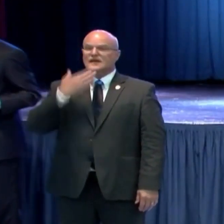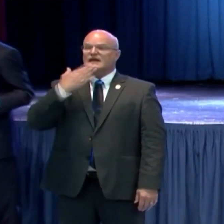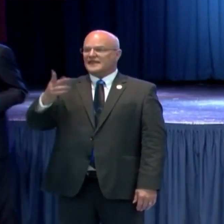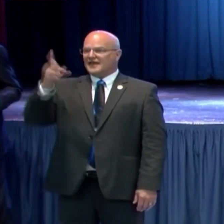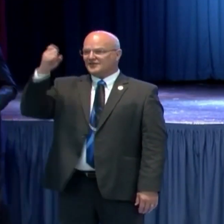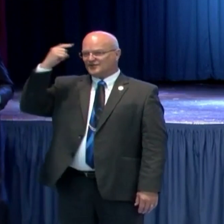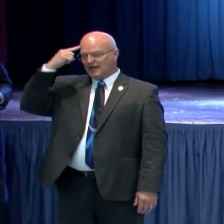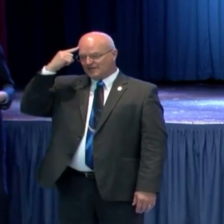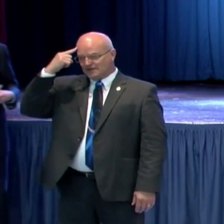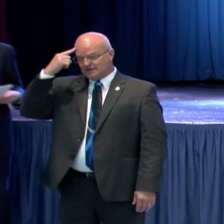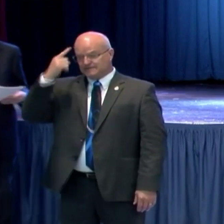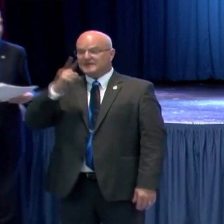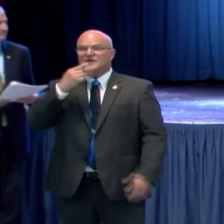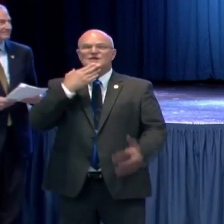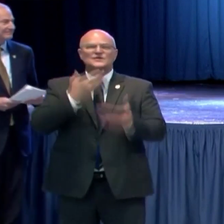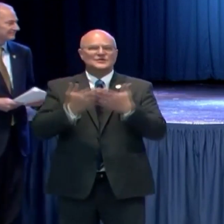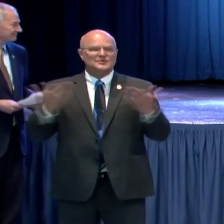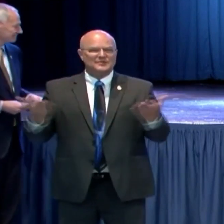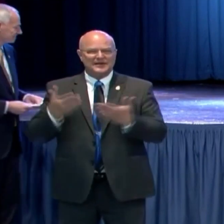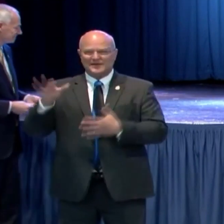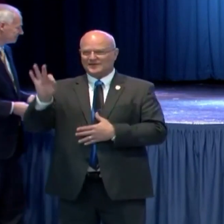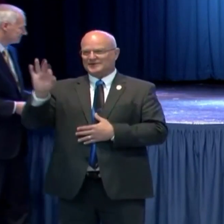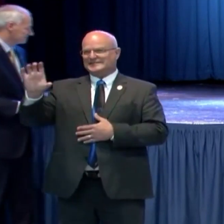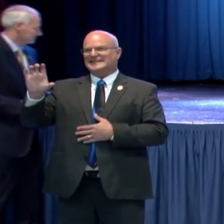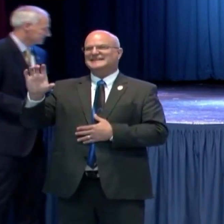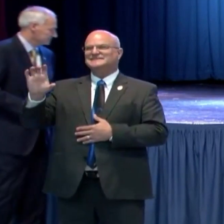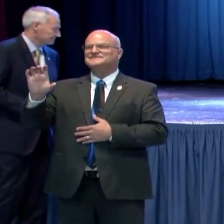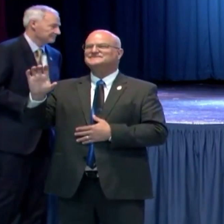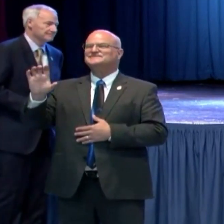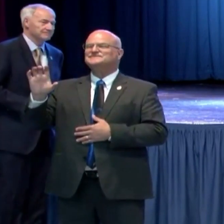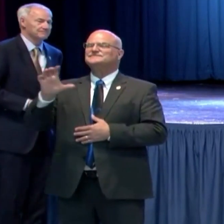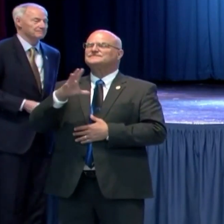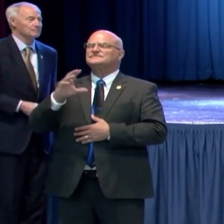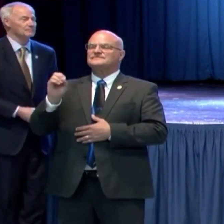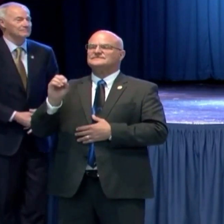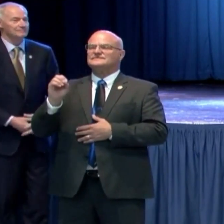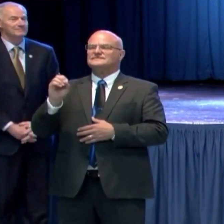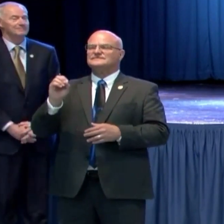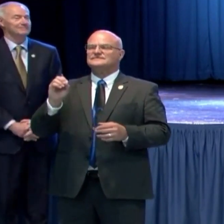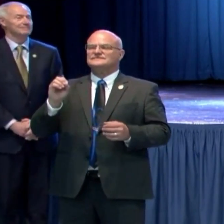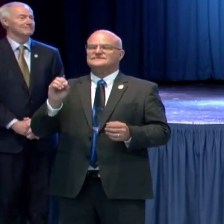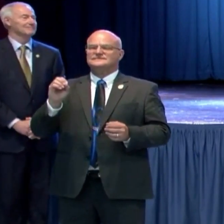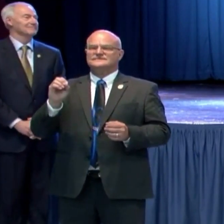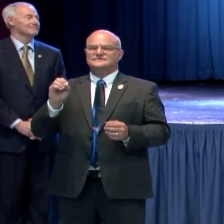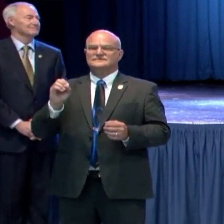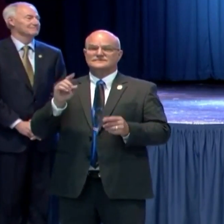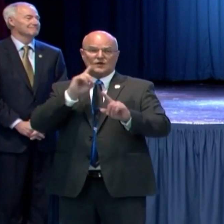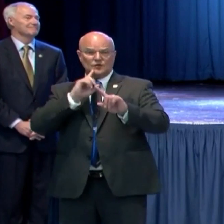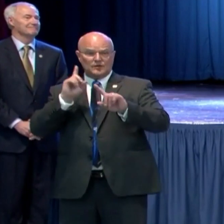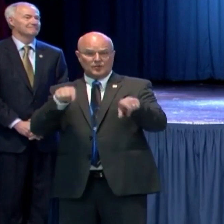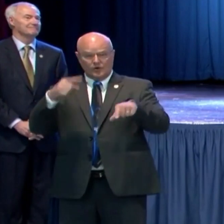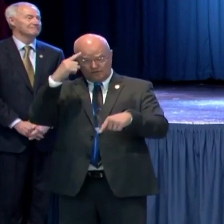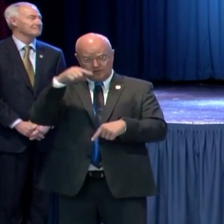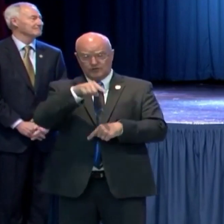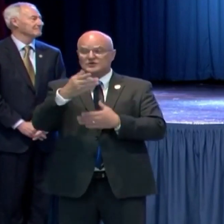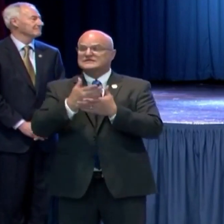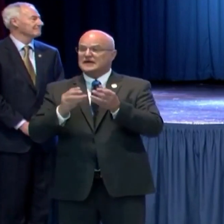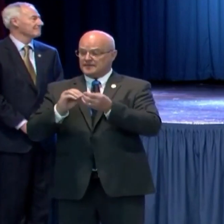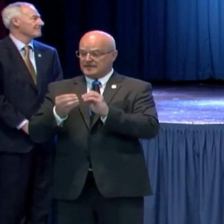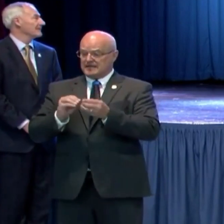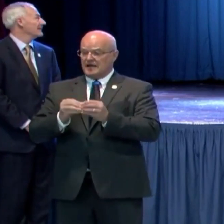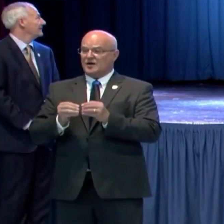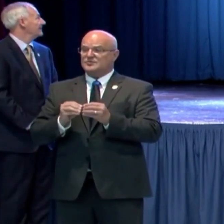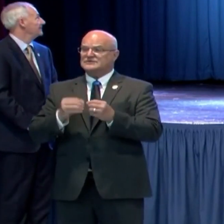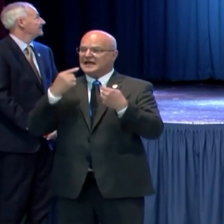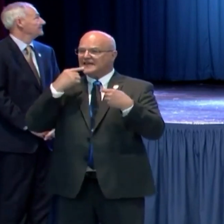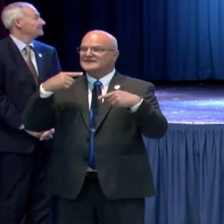Thank you, Governor. It is good to be here in Forest City and to report out to you some of the numbers and